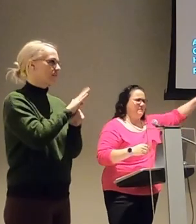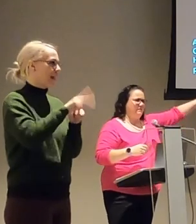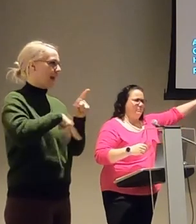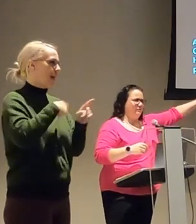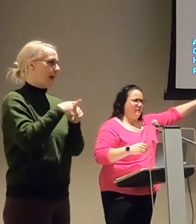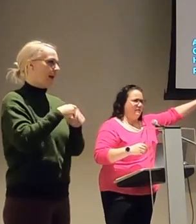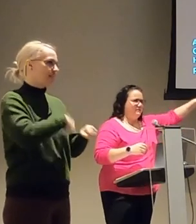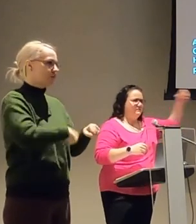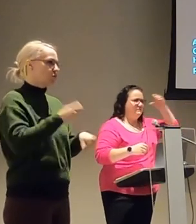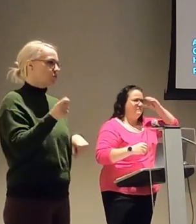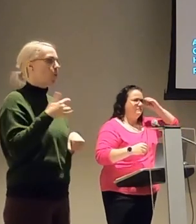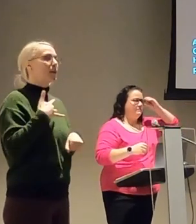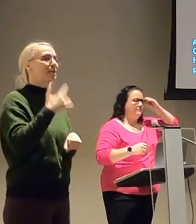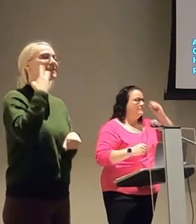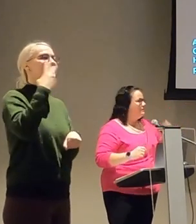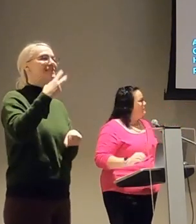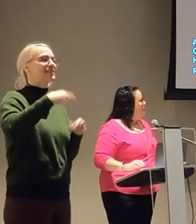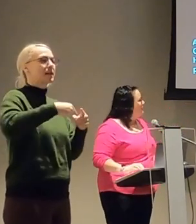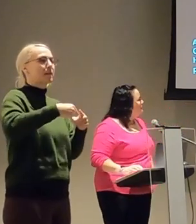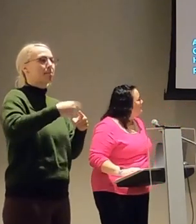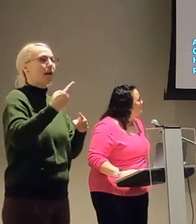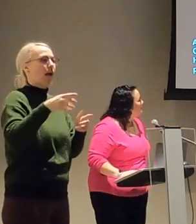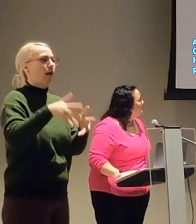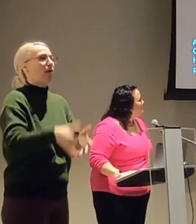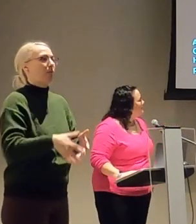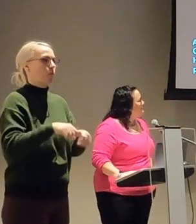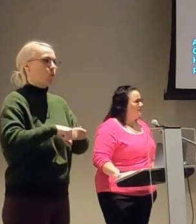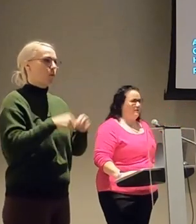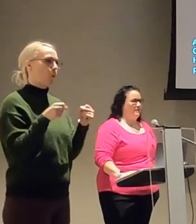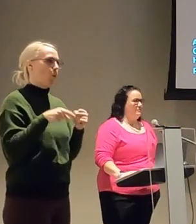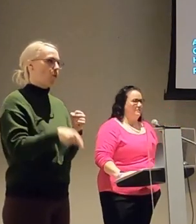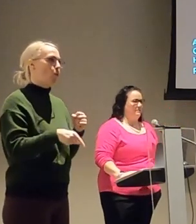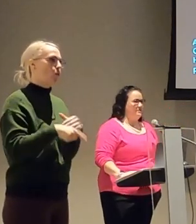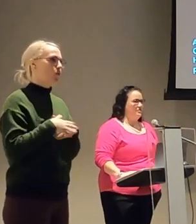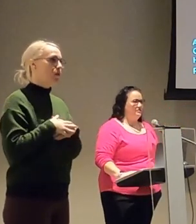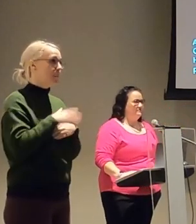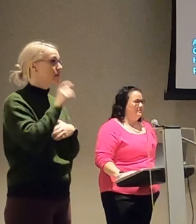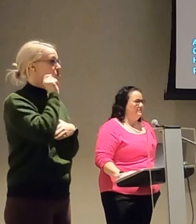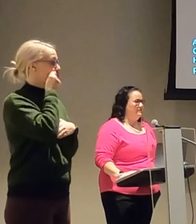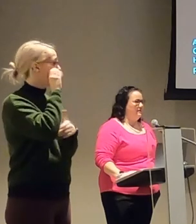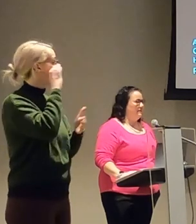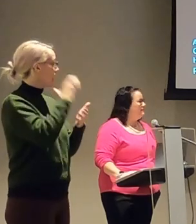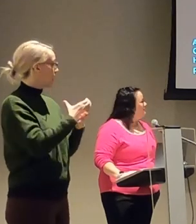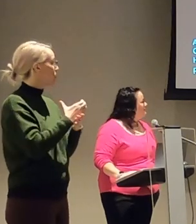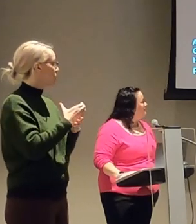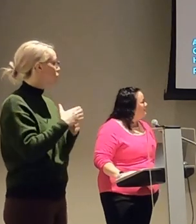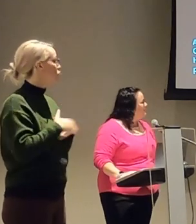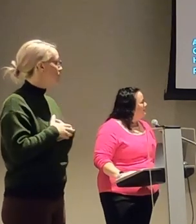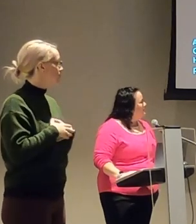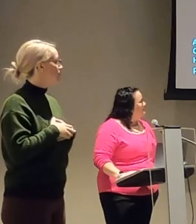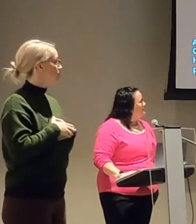usually maybe see the broken end. Yeah. Yeah. But very cool image, you know, very,